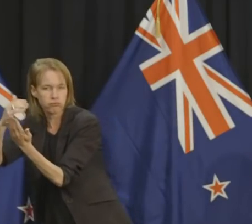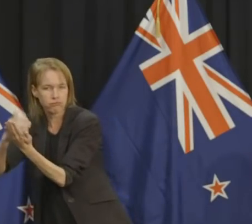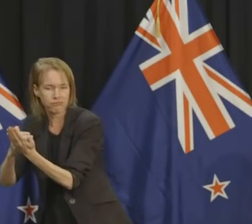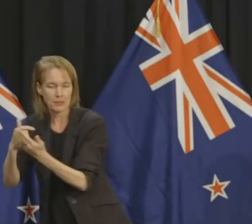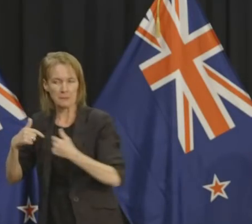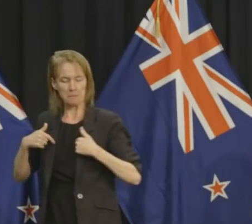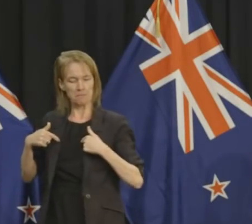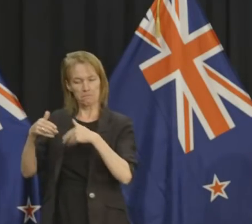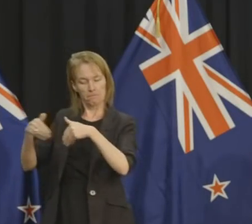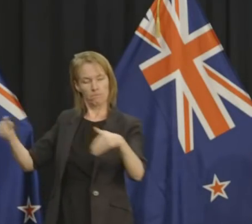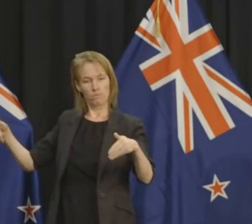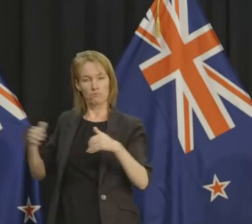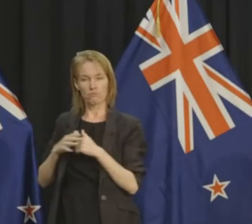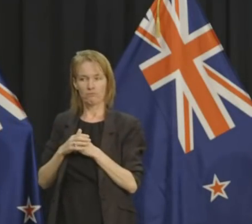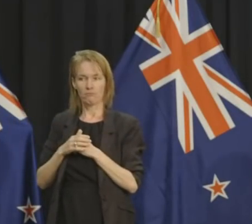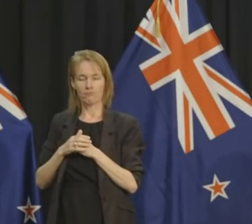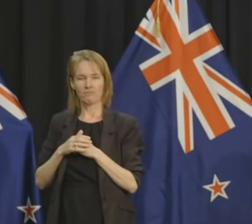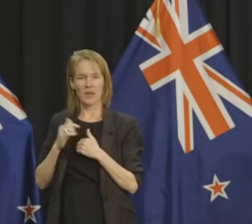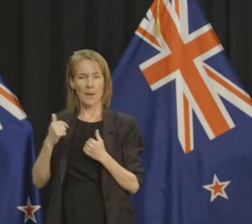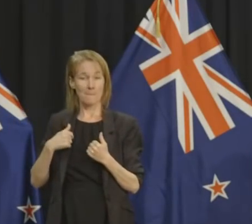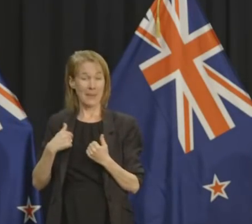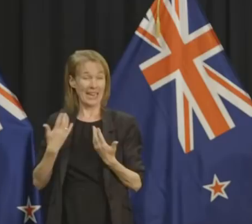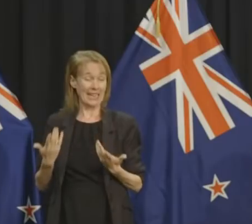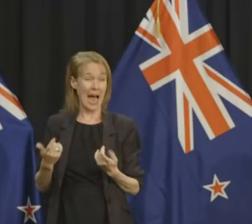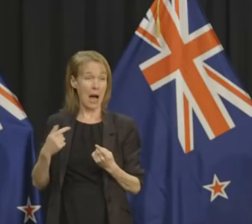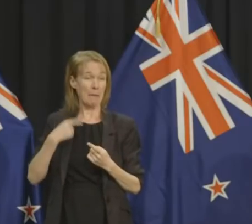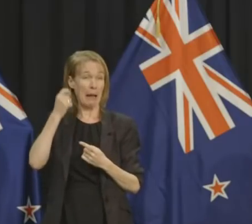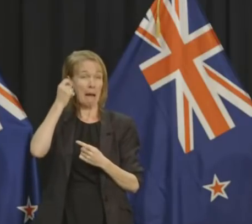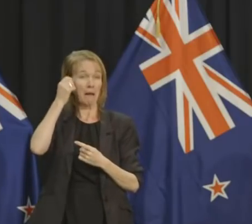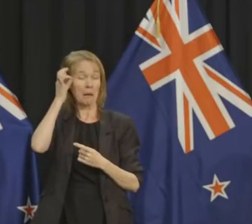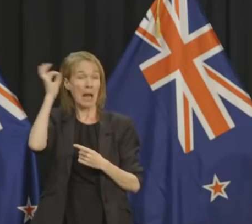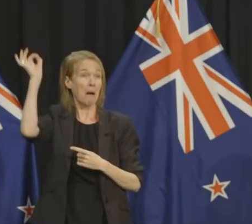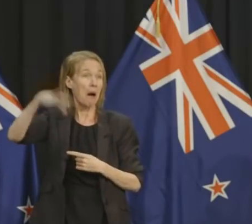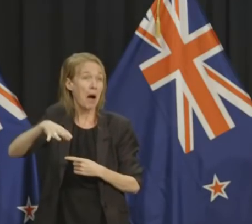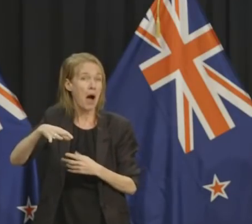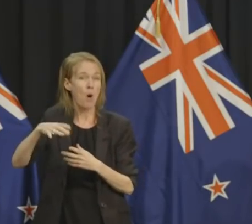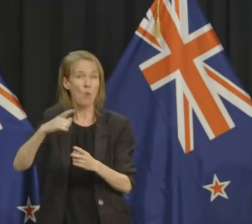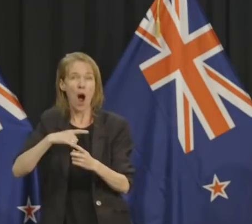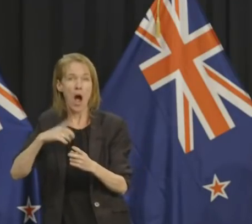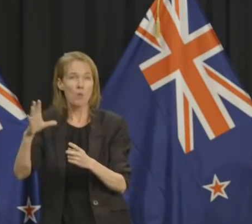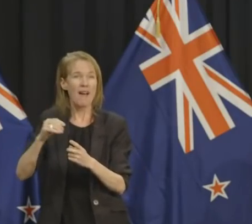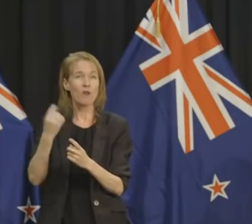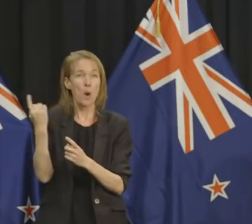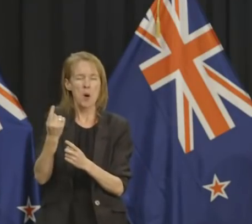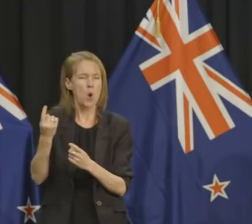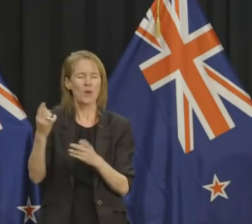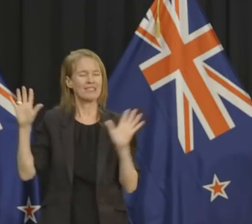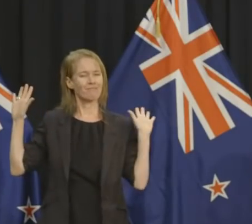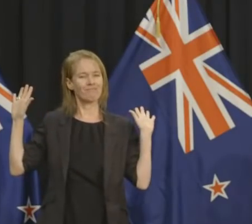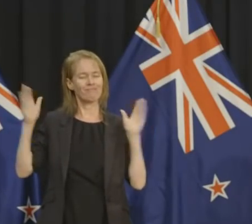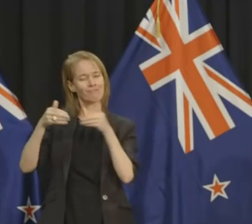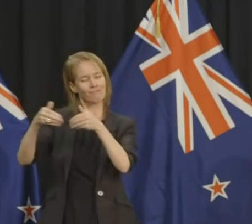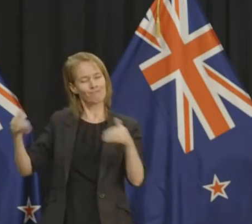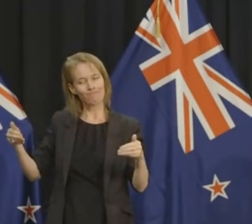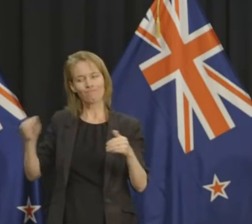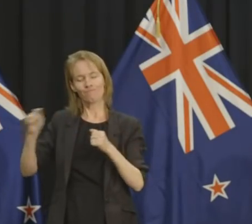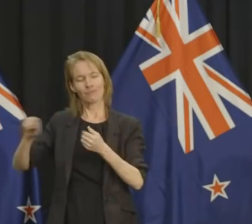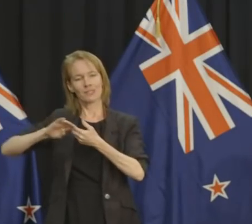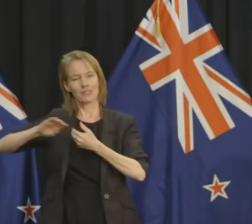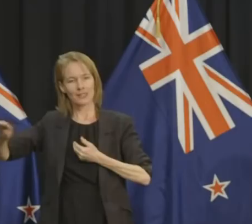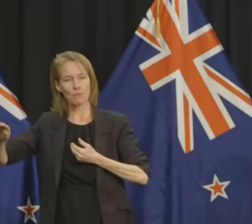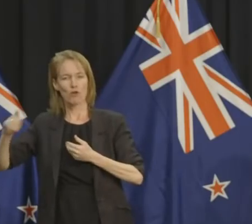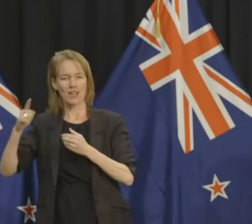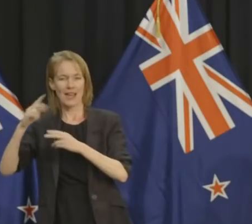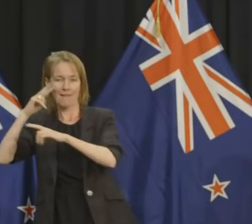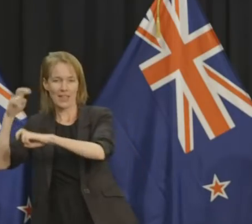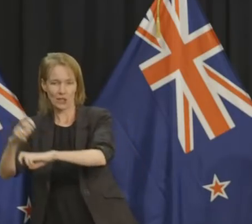that information may have come to be released, or how it might have come to be given to the people who did release it. That's something that the